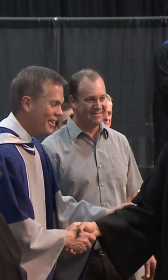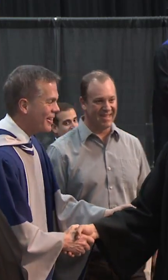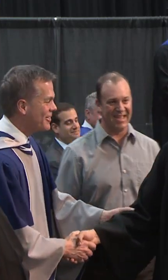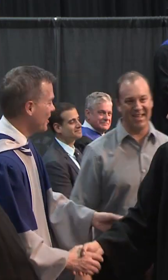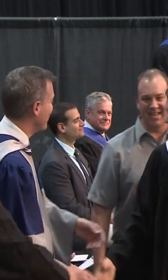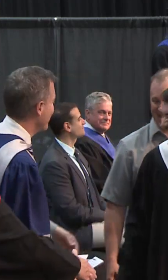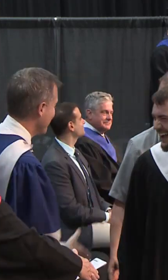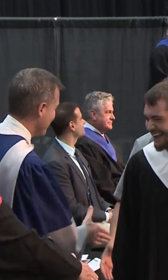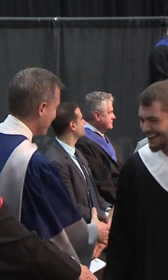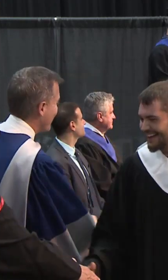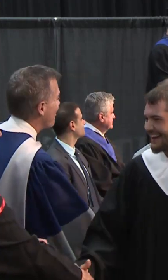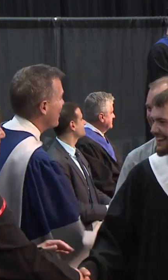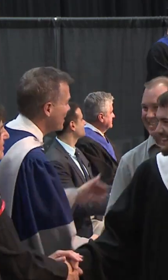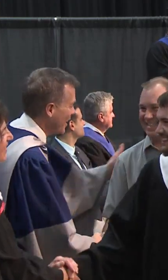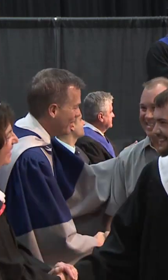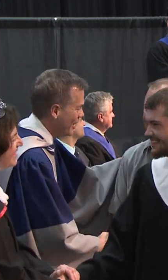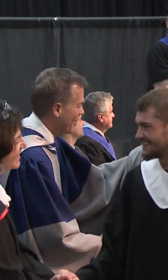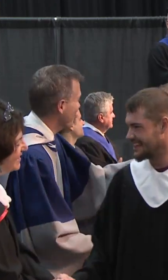Tyler Perry.